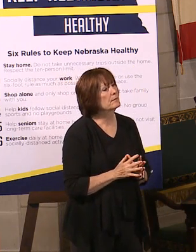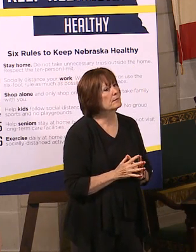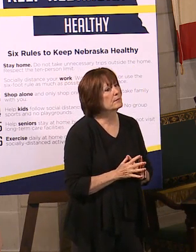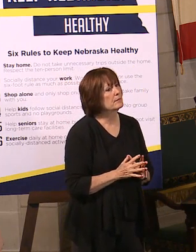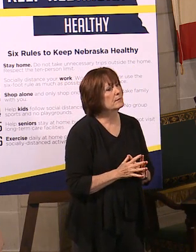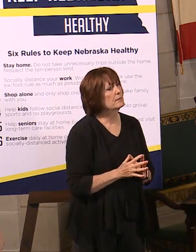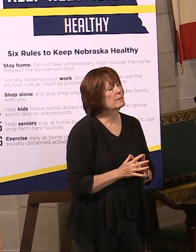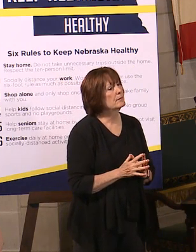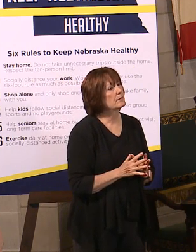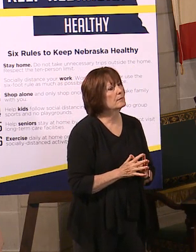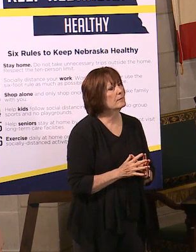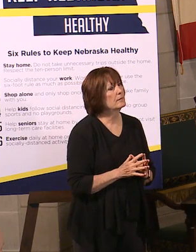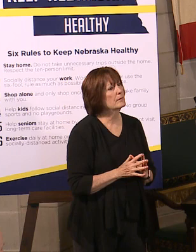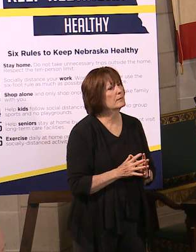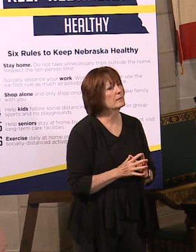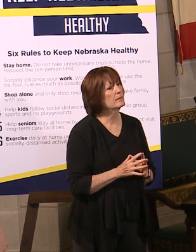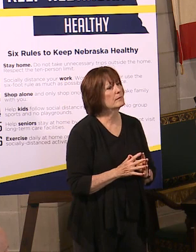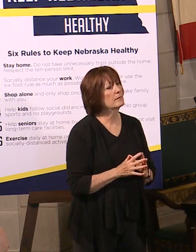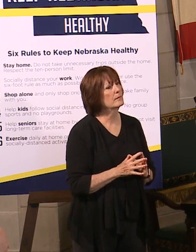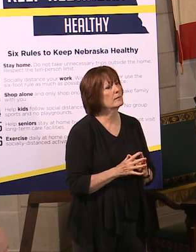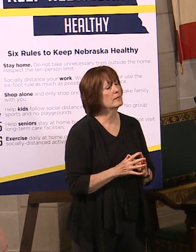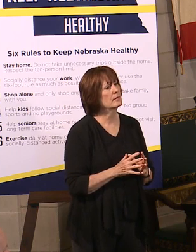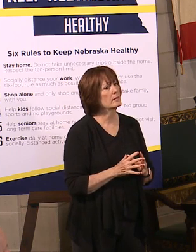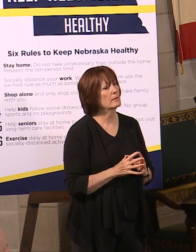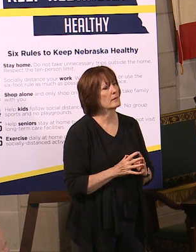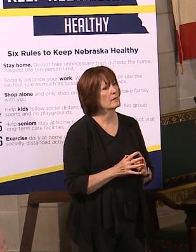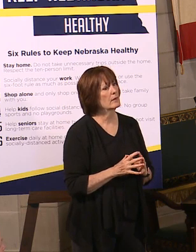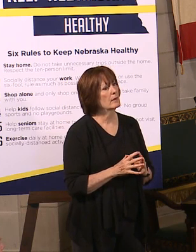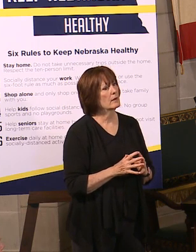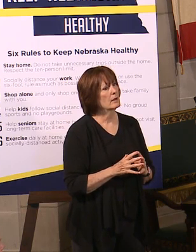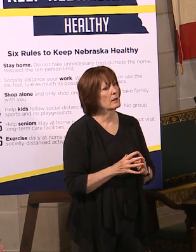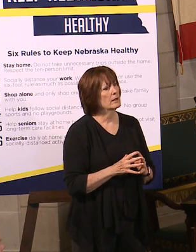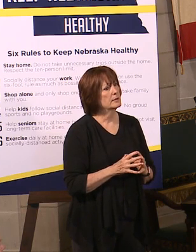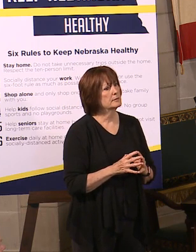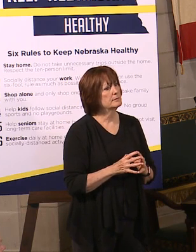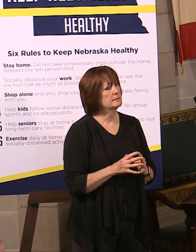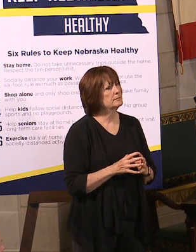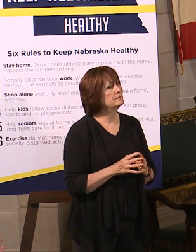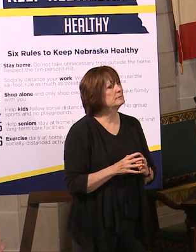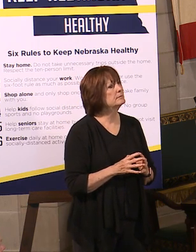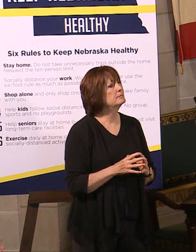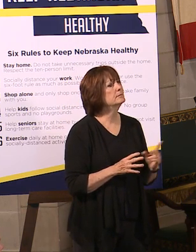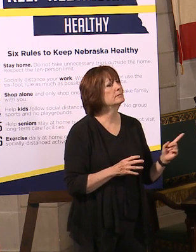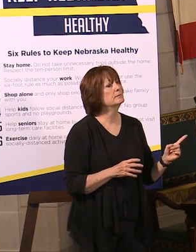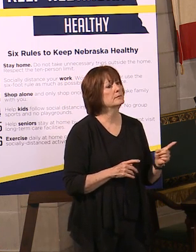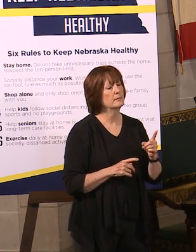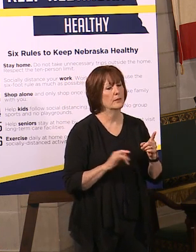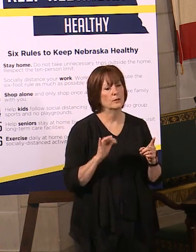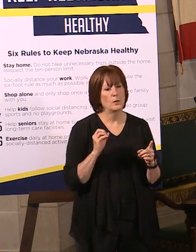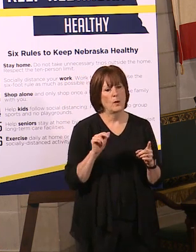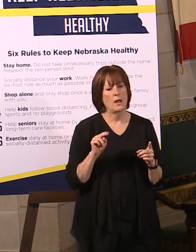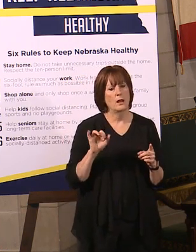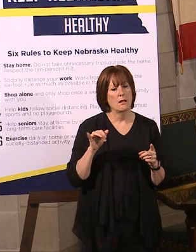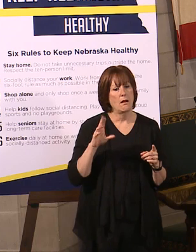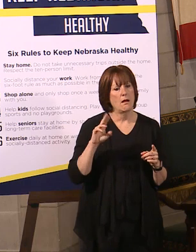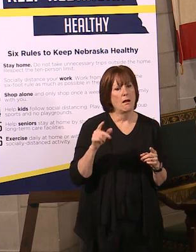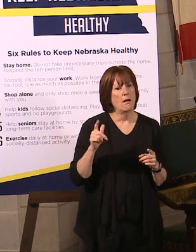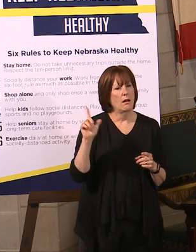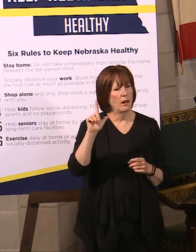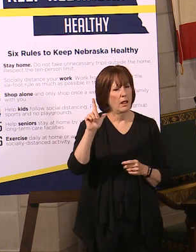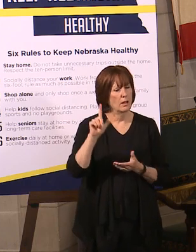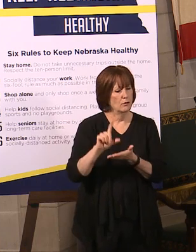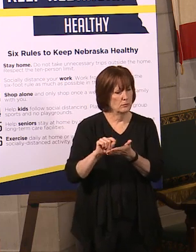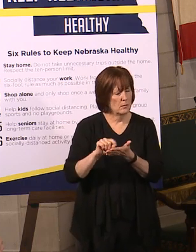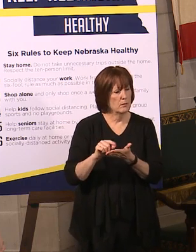workers when they've been exposed and whether they should stay home. So Joanne Young, Journal Star wants to know what is